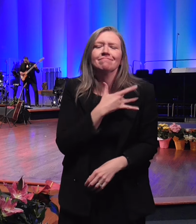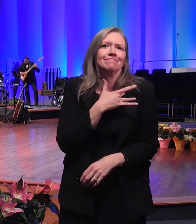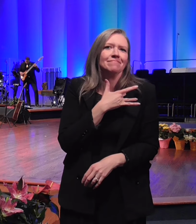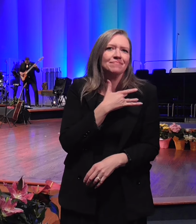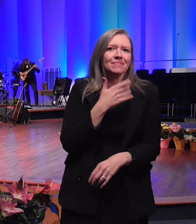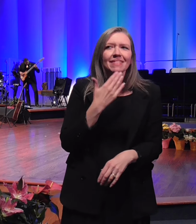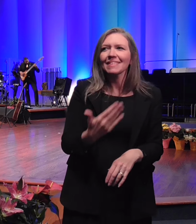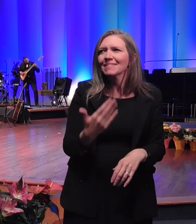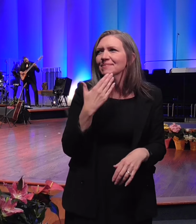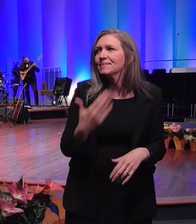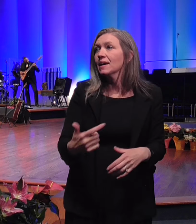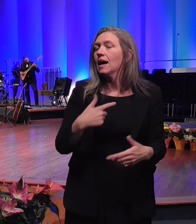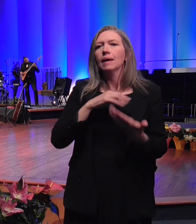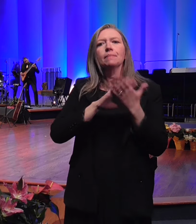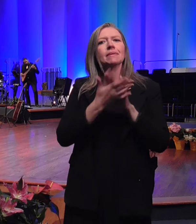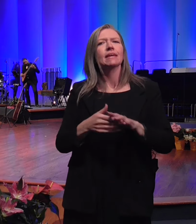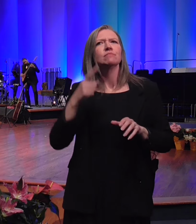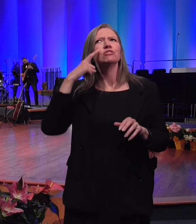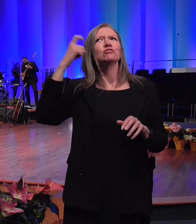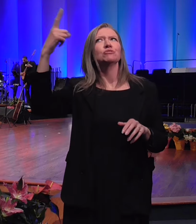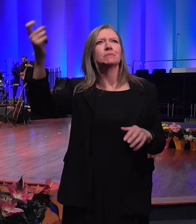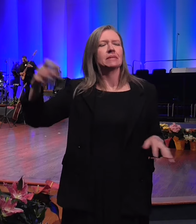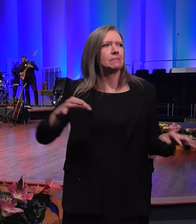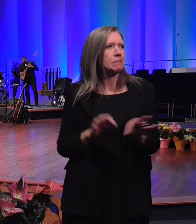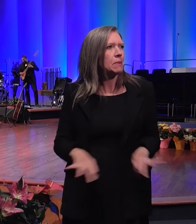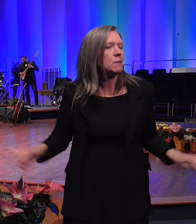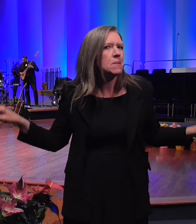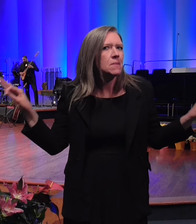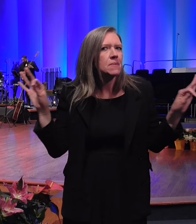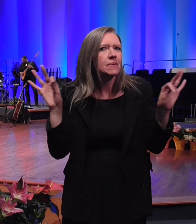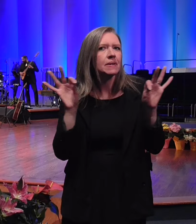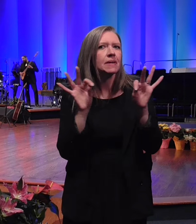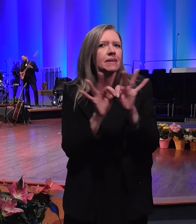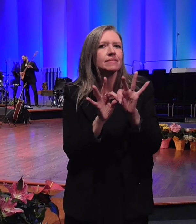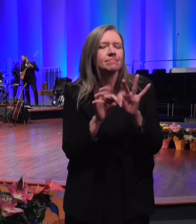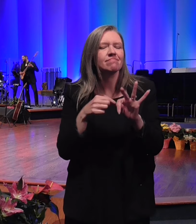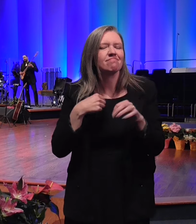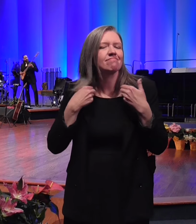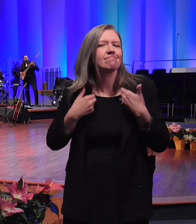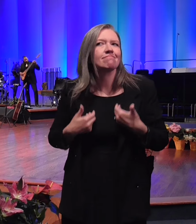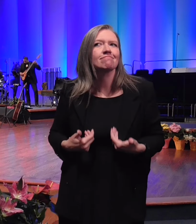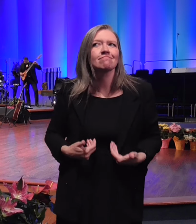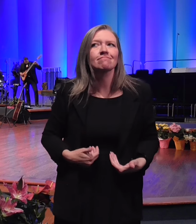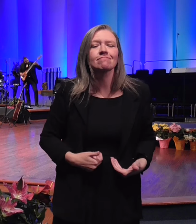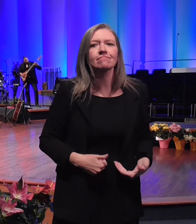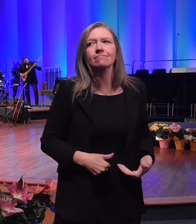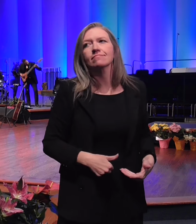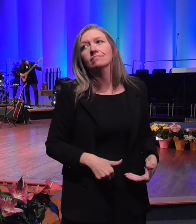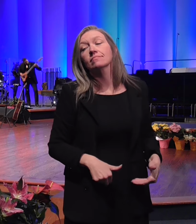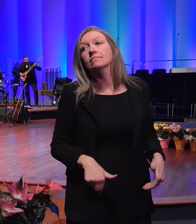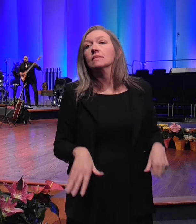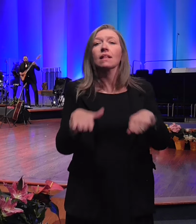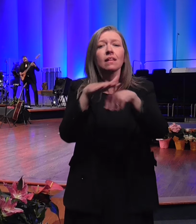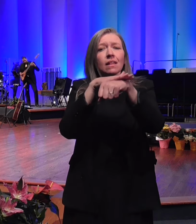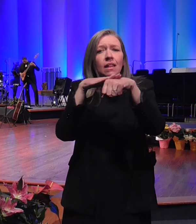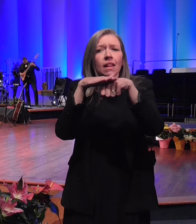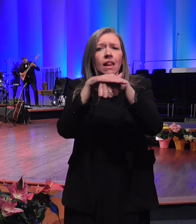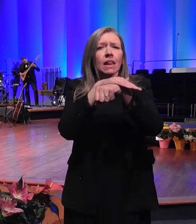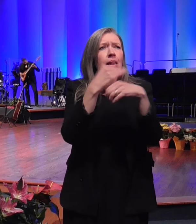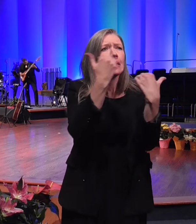a dream that's worth believing I am. Oh, there's more